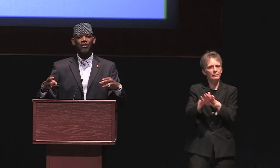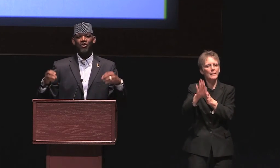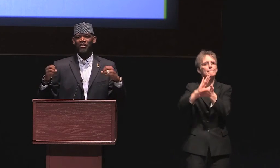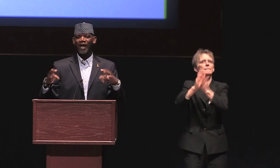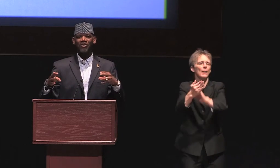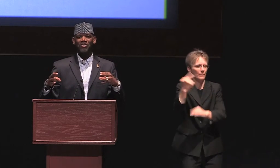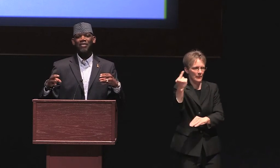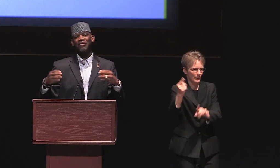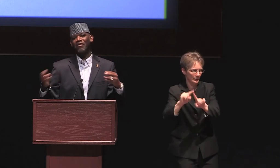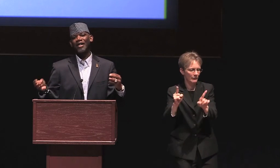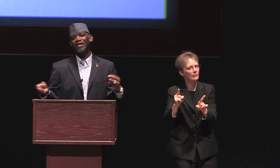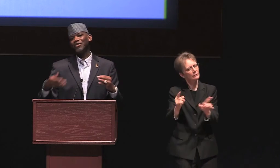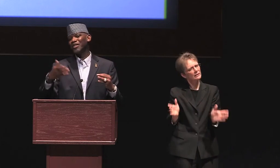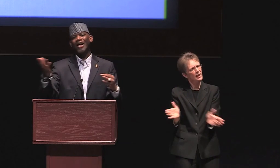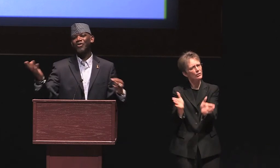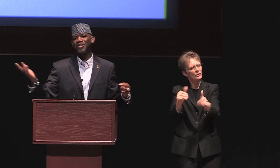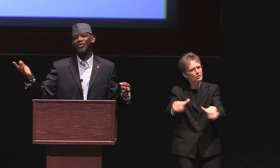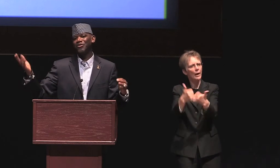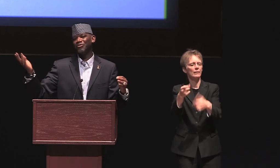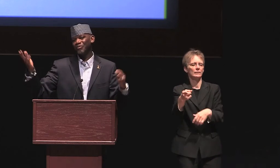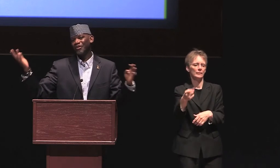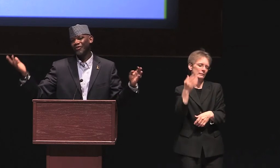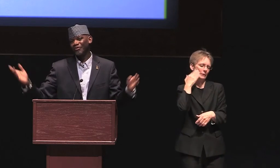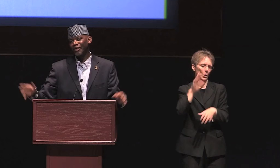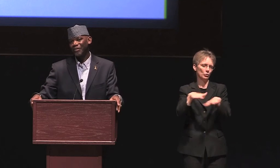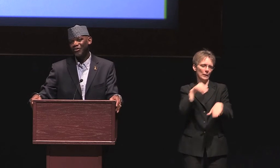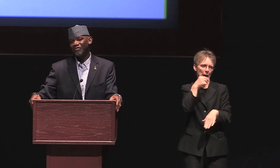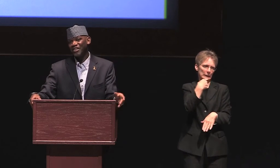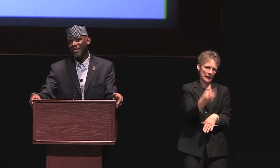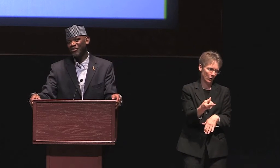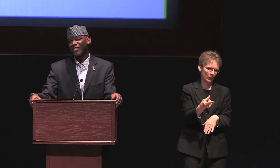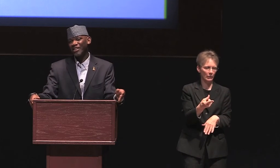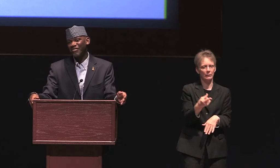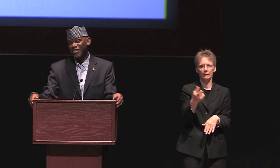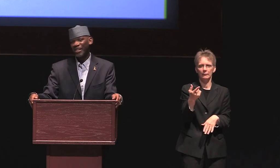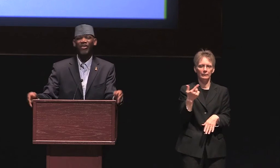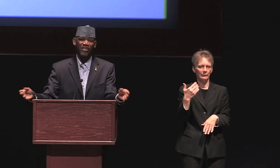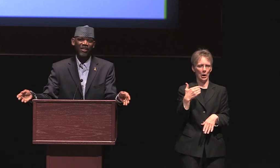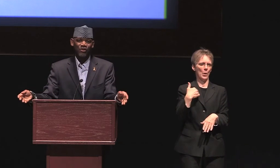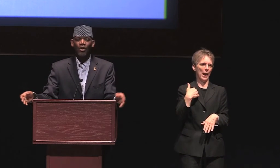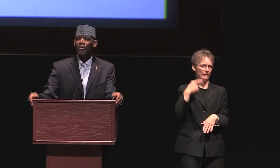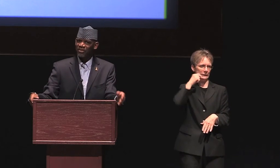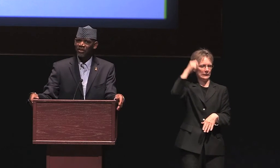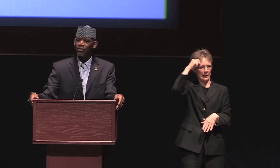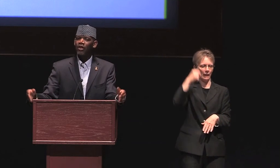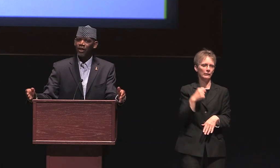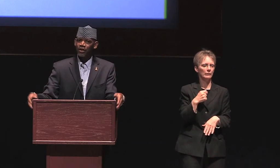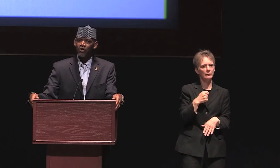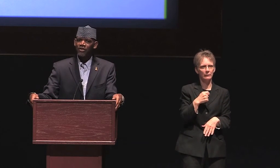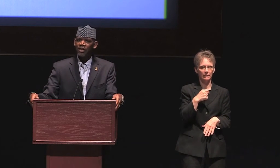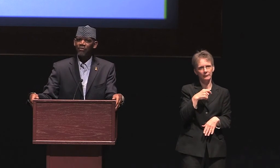them, challenge them and find out. They're not going to tell you, I mean, you have teenagers. I have an 11-year-old. They're not going to tell you, but